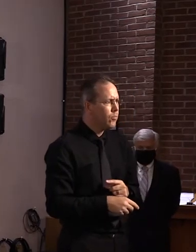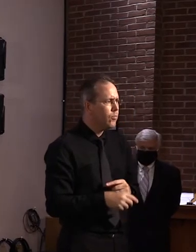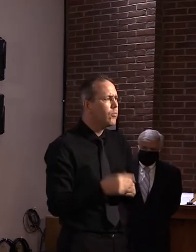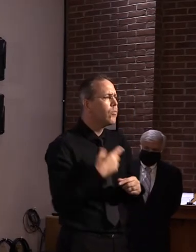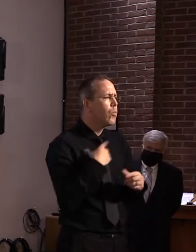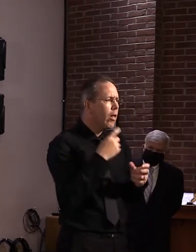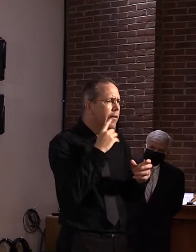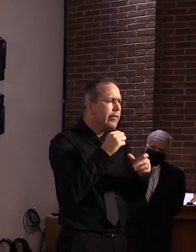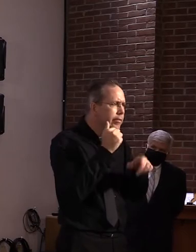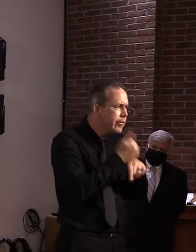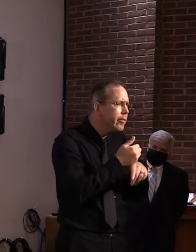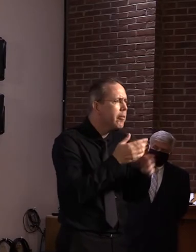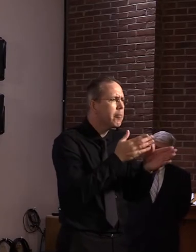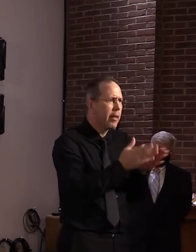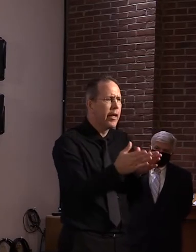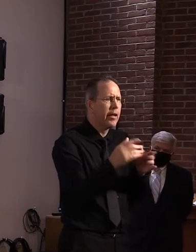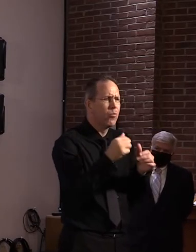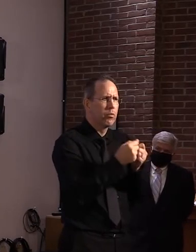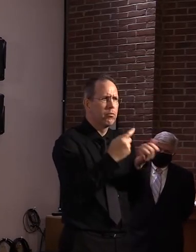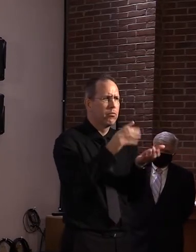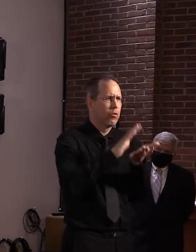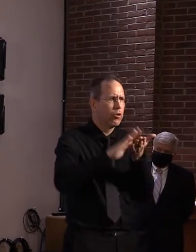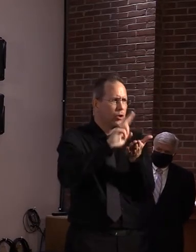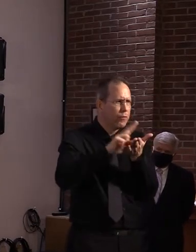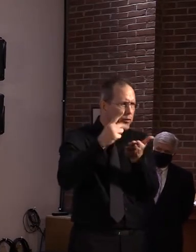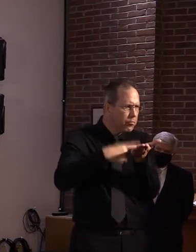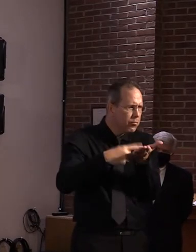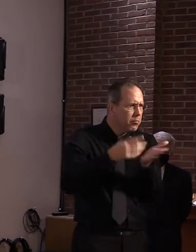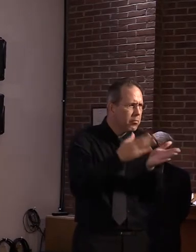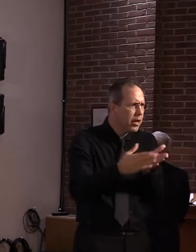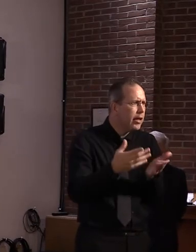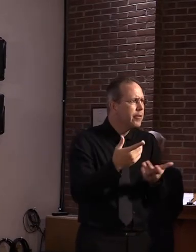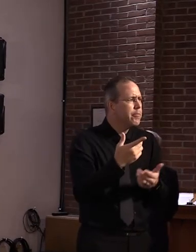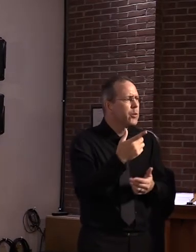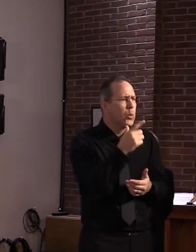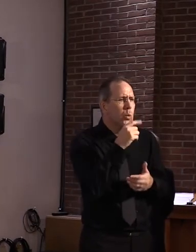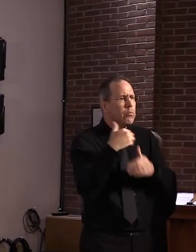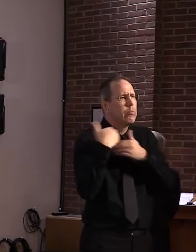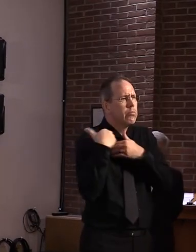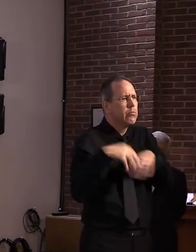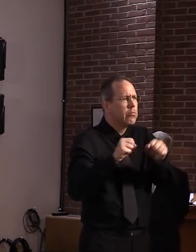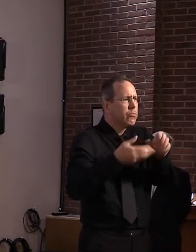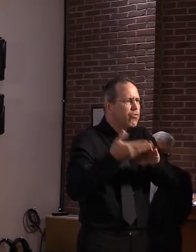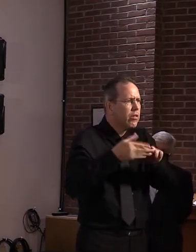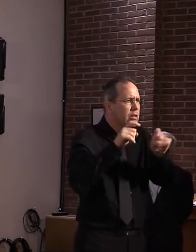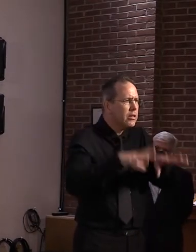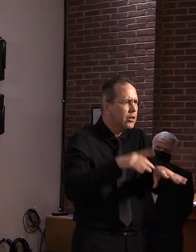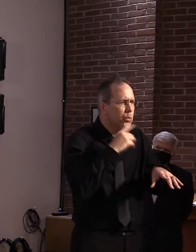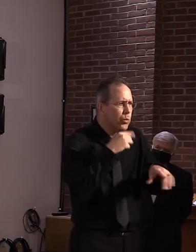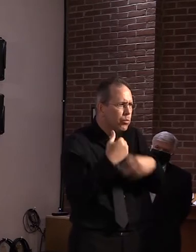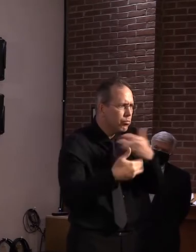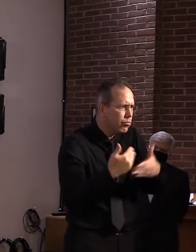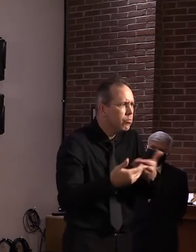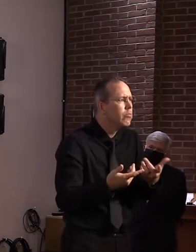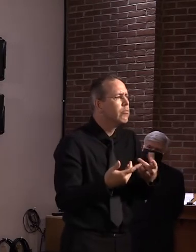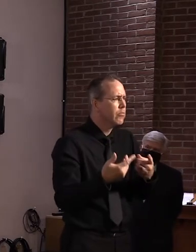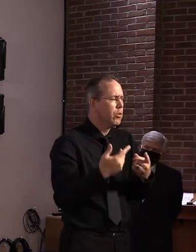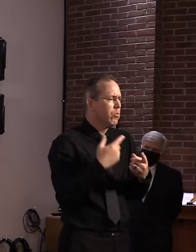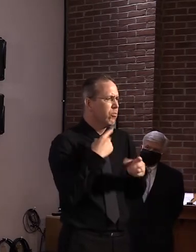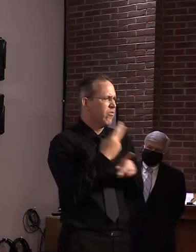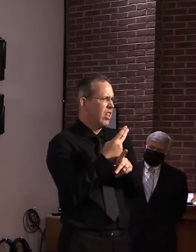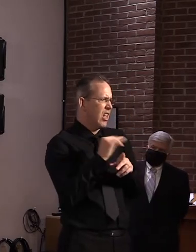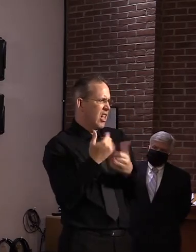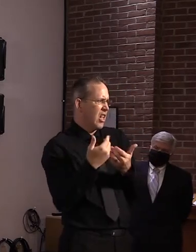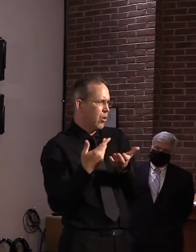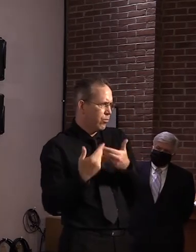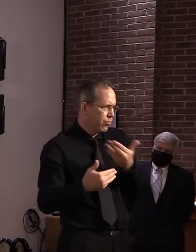plans, and all of the logistics of that will have been worked out. So if there's a need because a student presents to the health